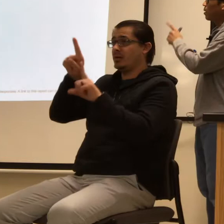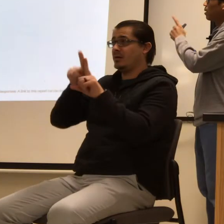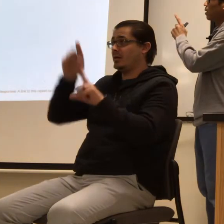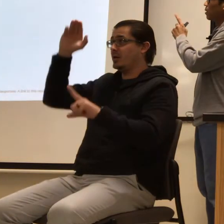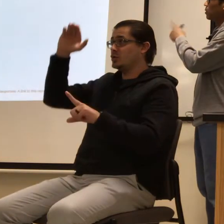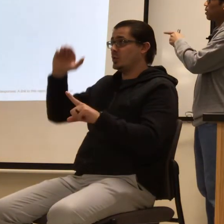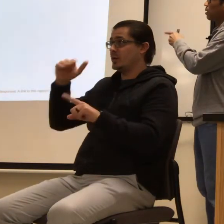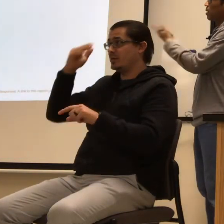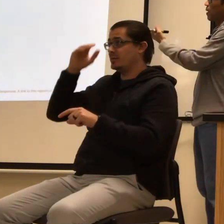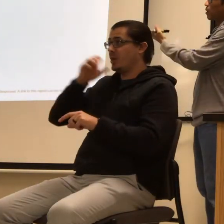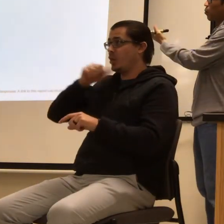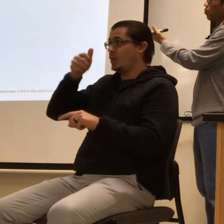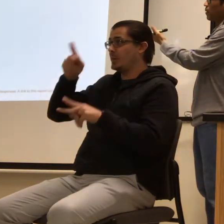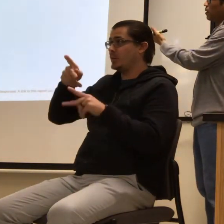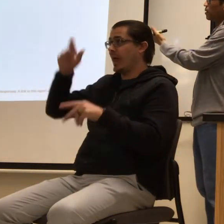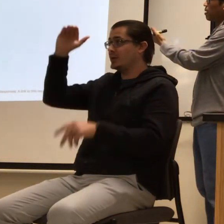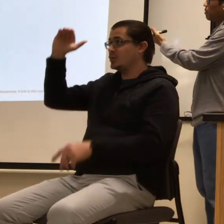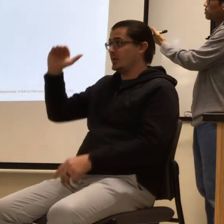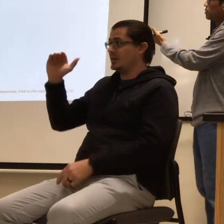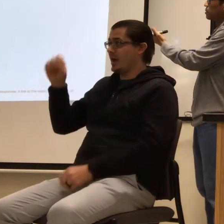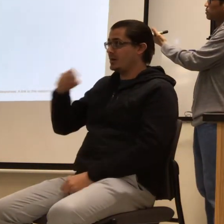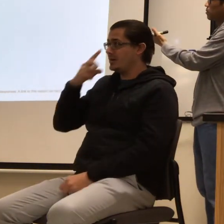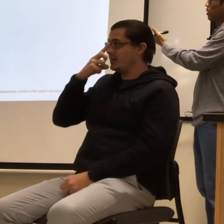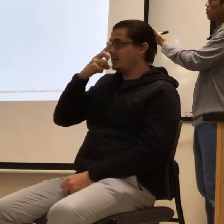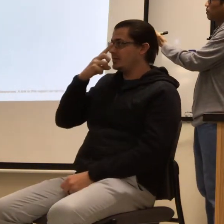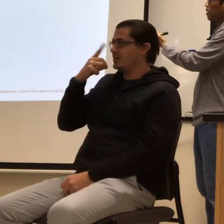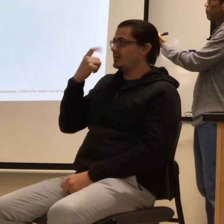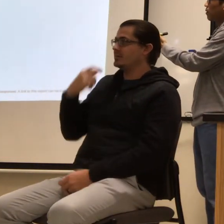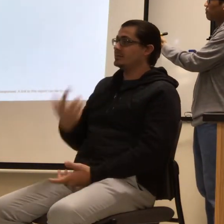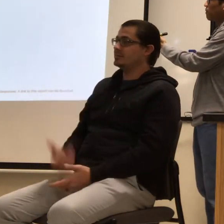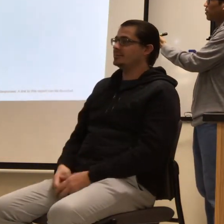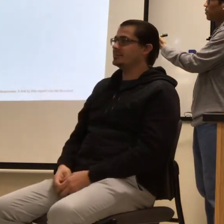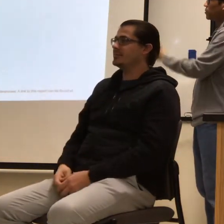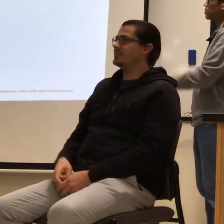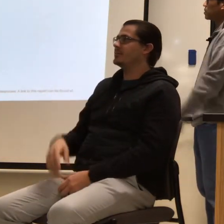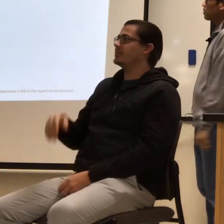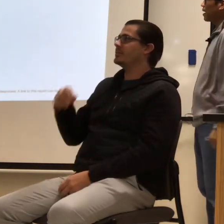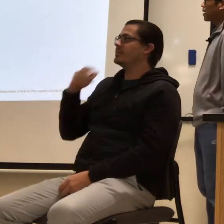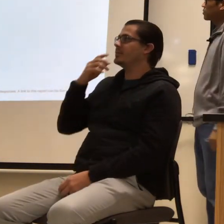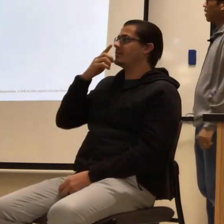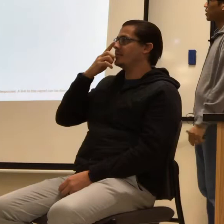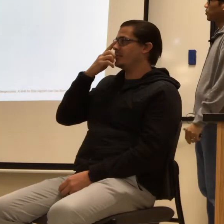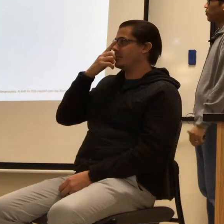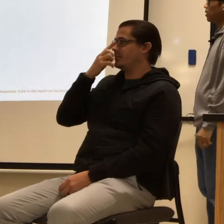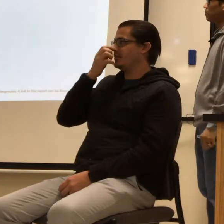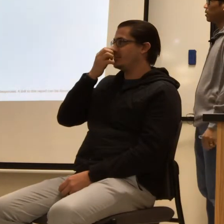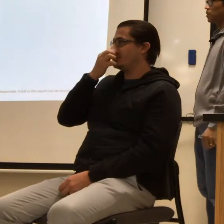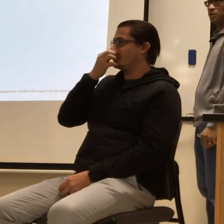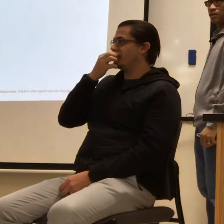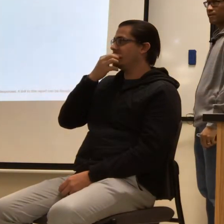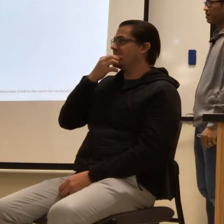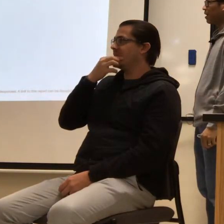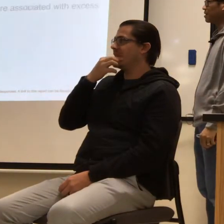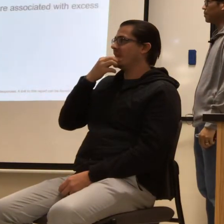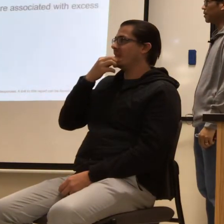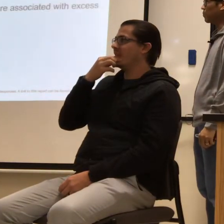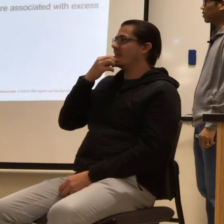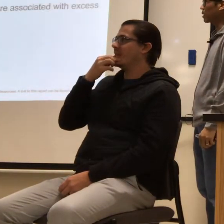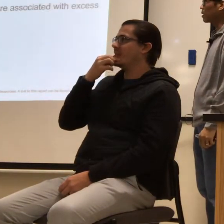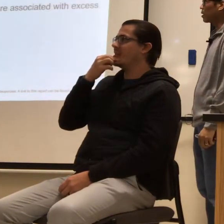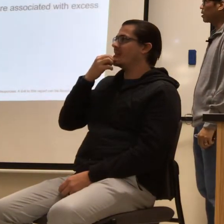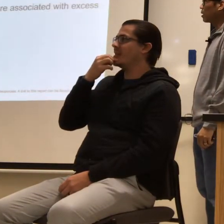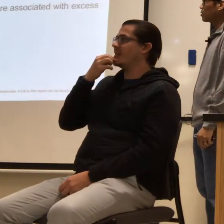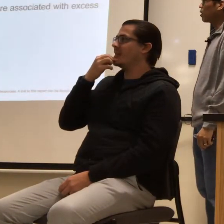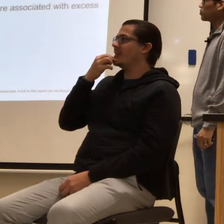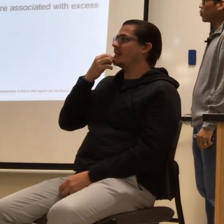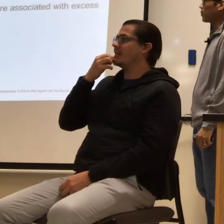So, about 250,000 adults greater than 45 years of age fracture their hip each year. That's a lot, it's a big number.